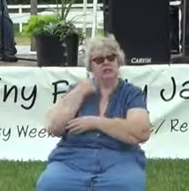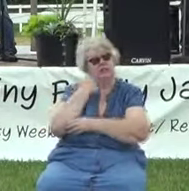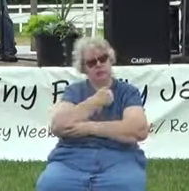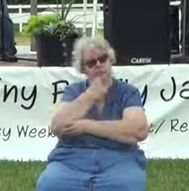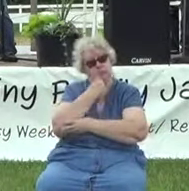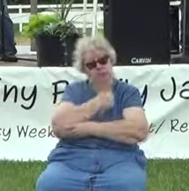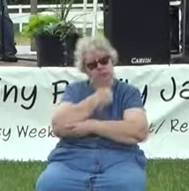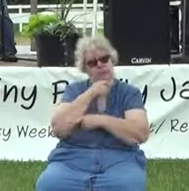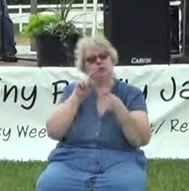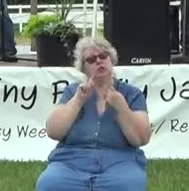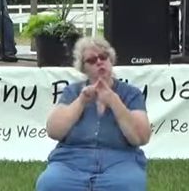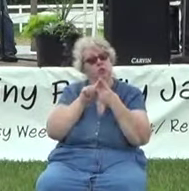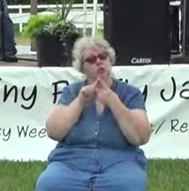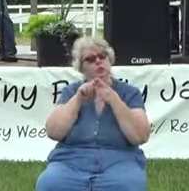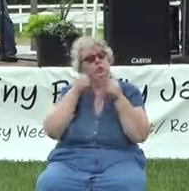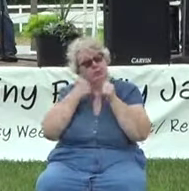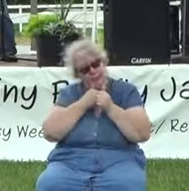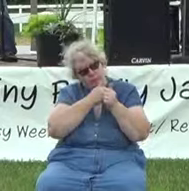devoted.